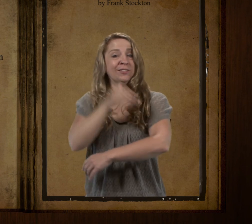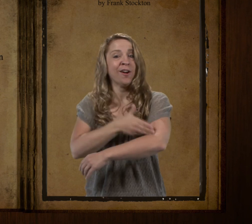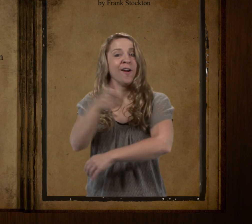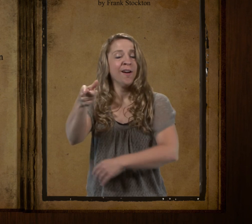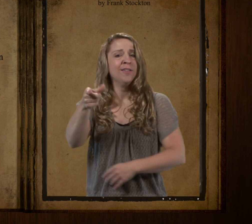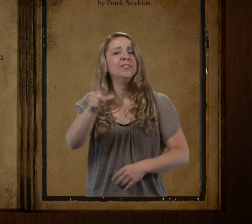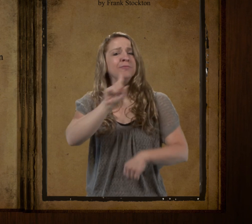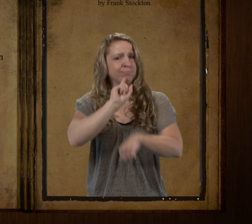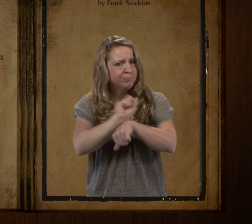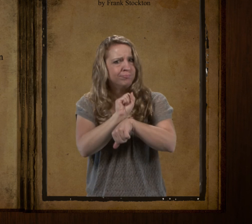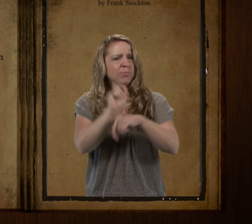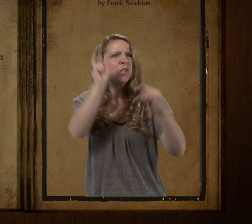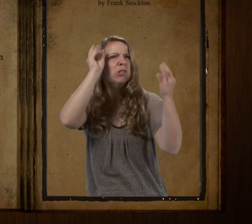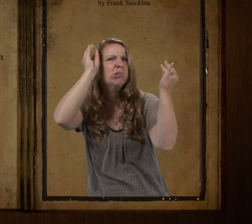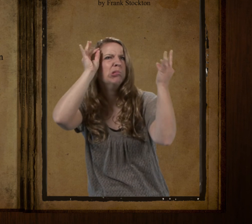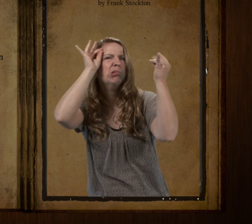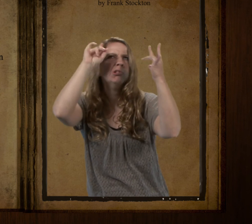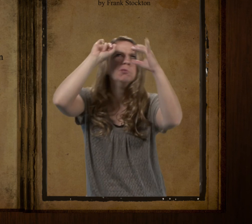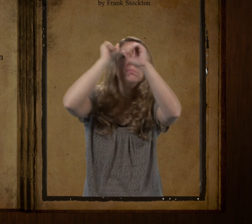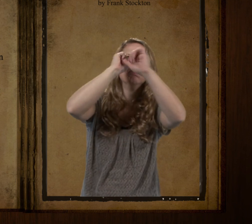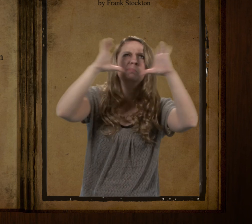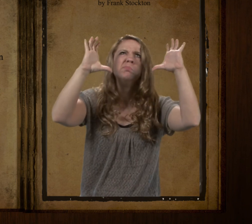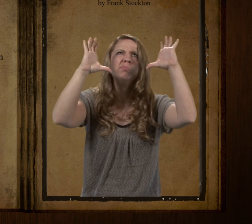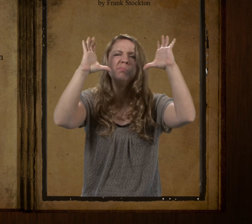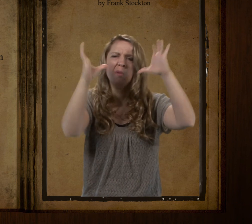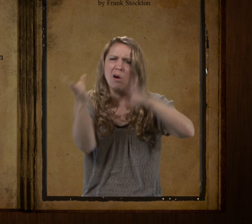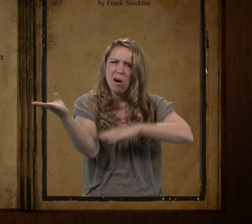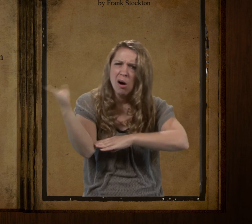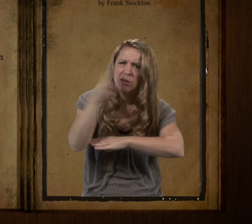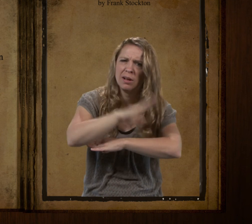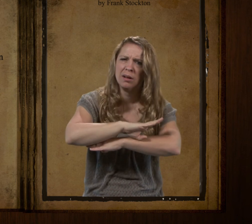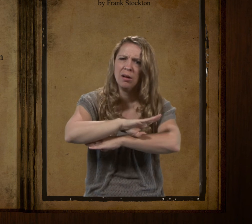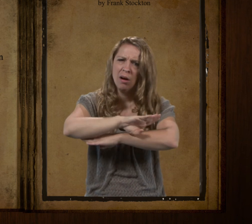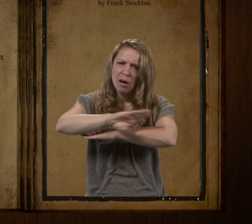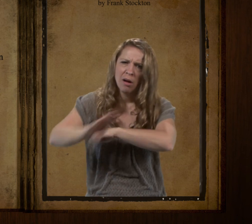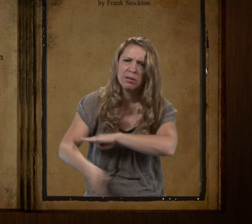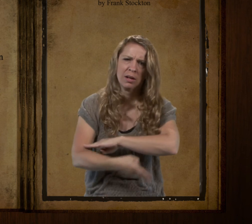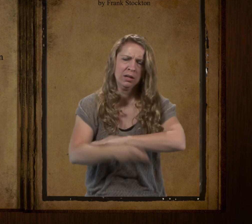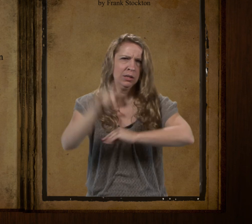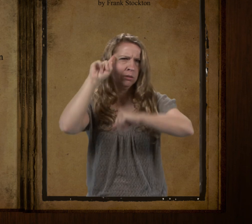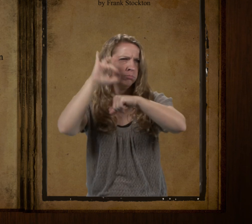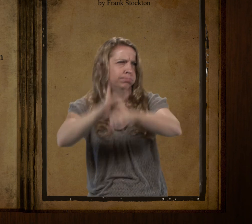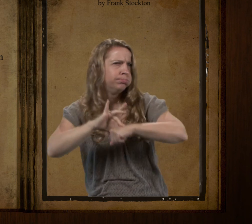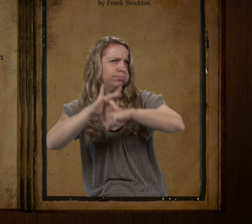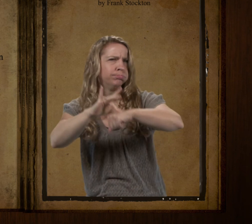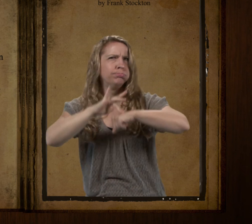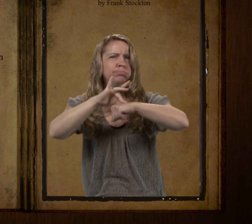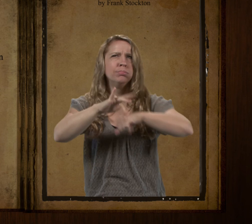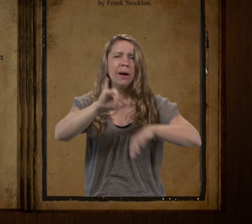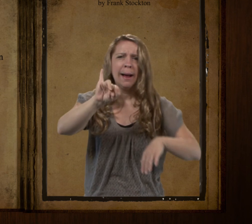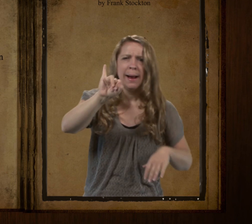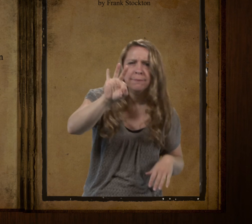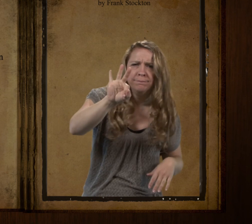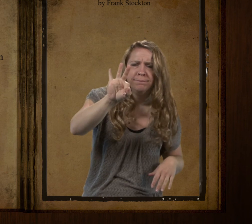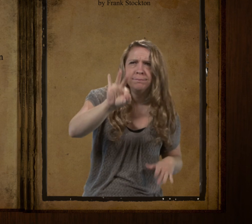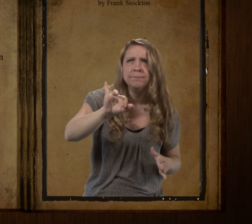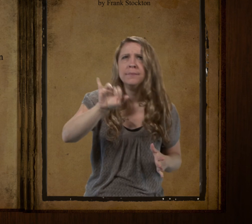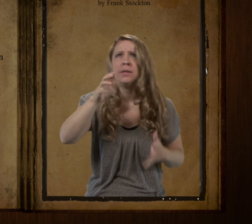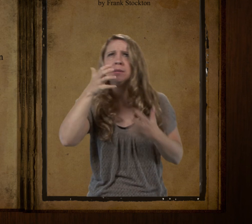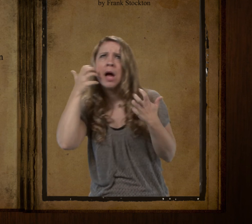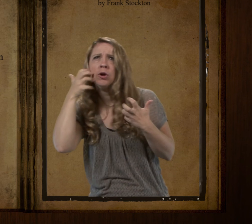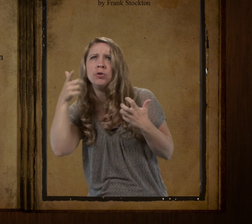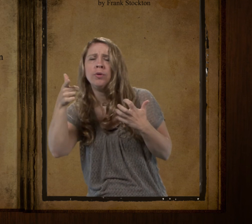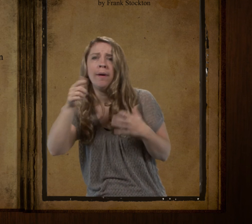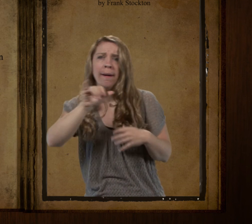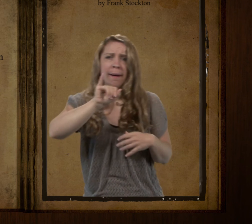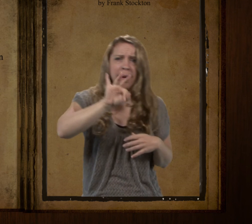How often in her waking hours and in her dreams had she started in wild horror and covered her face with